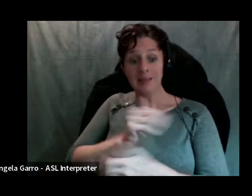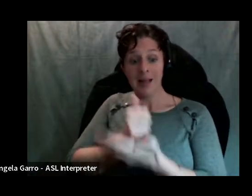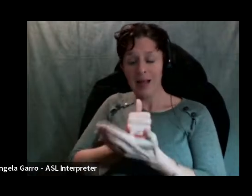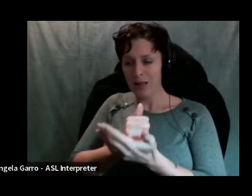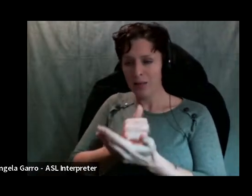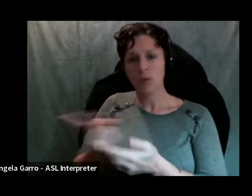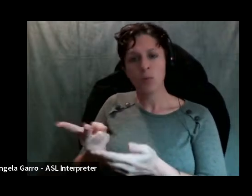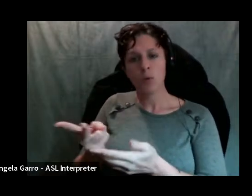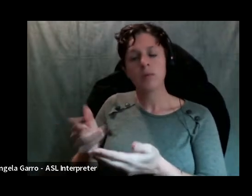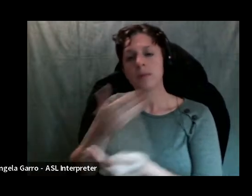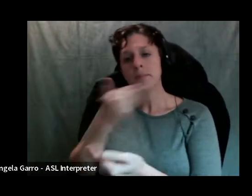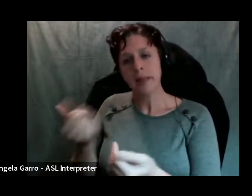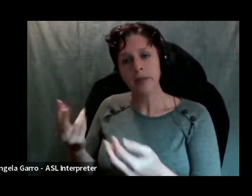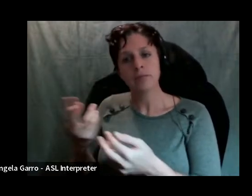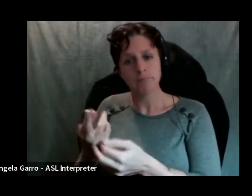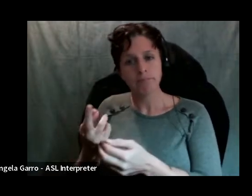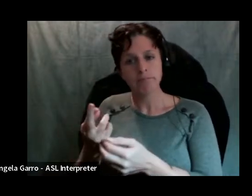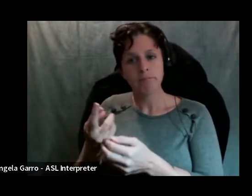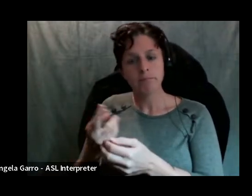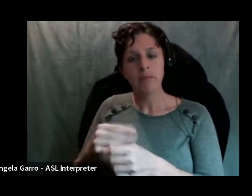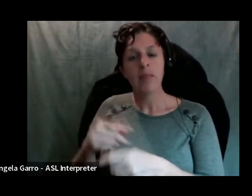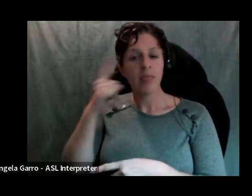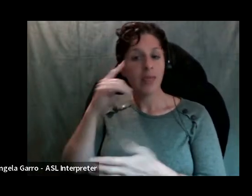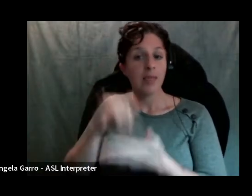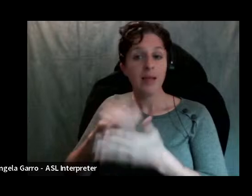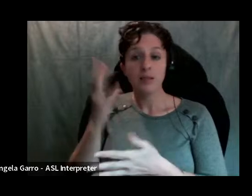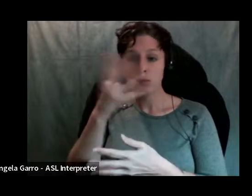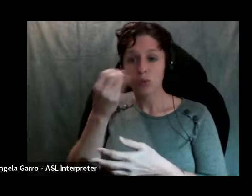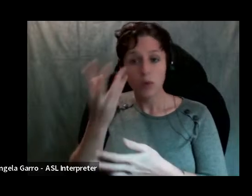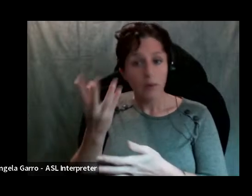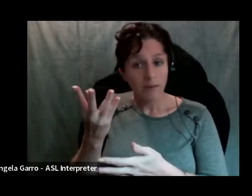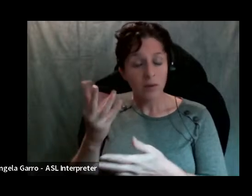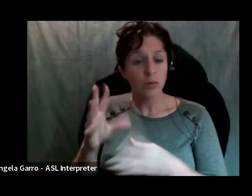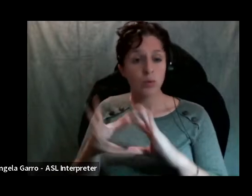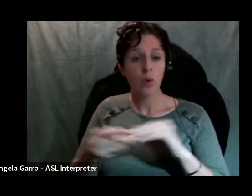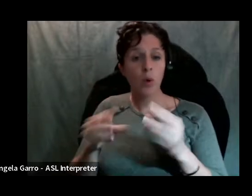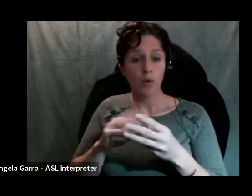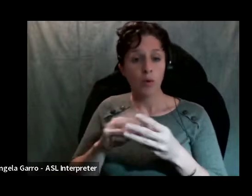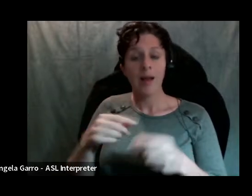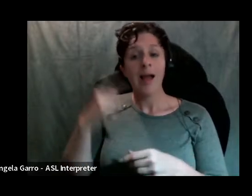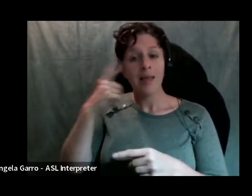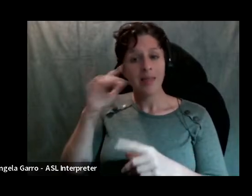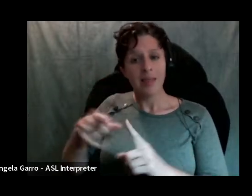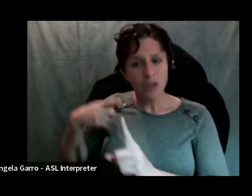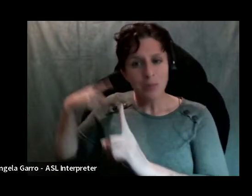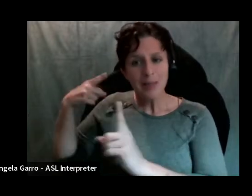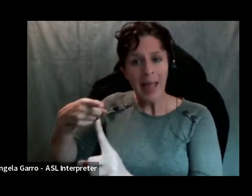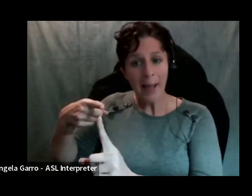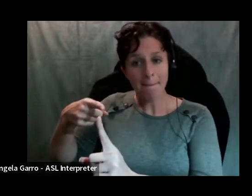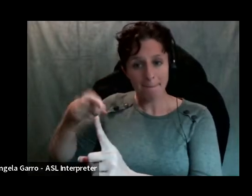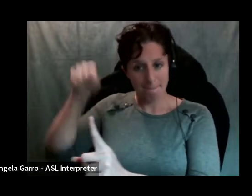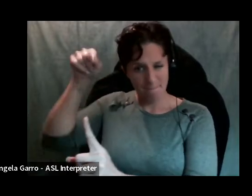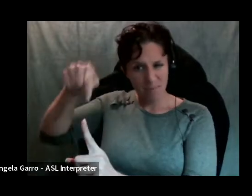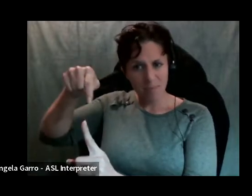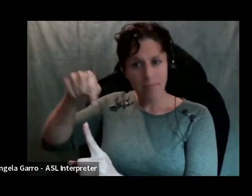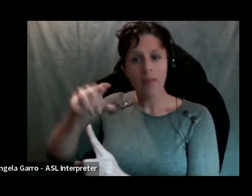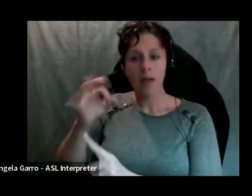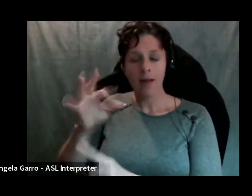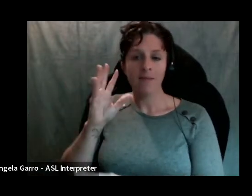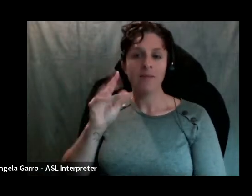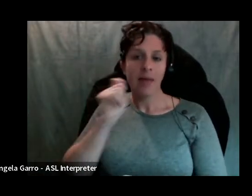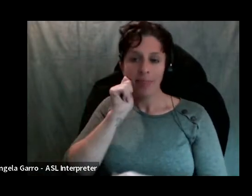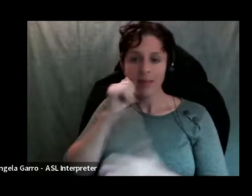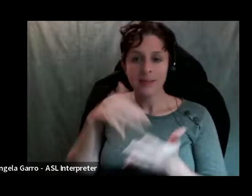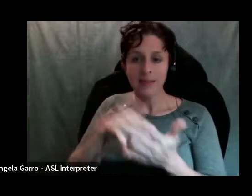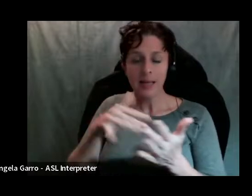I think this is a beautiful story. And I think this should be the aim of ethnic studies. And I ask the